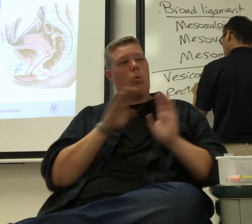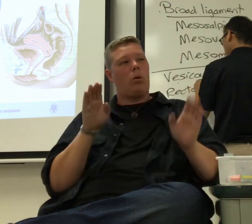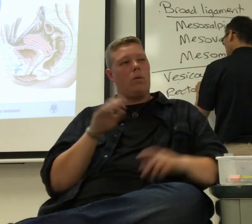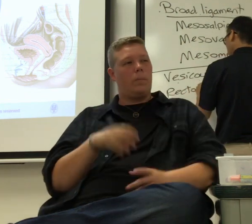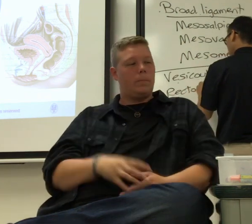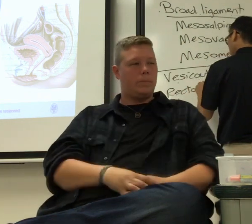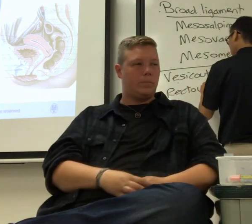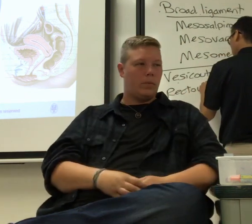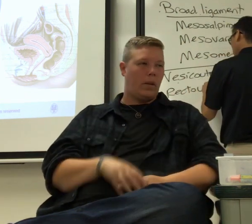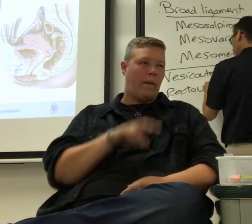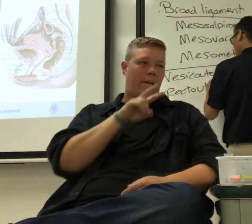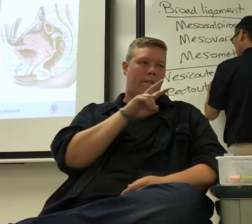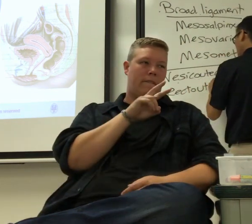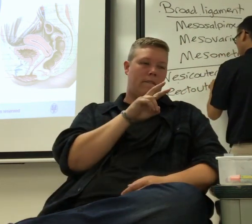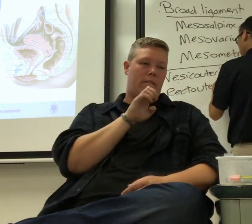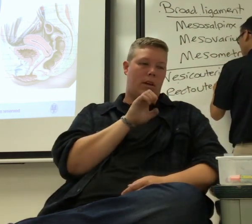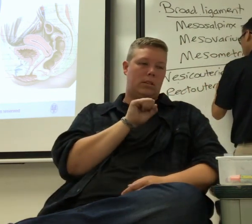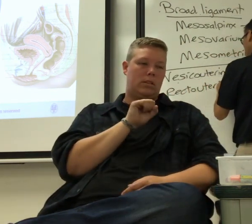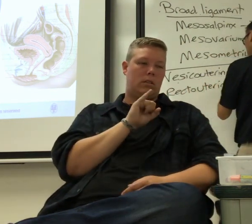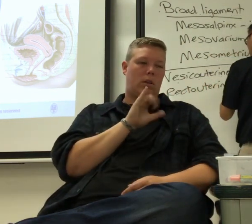recto-uterine